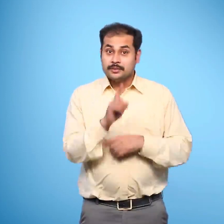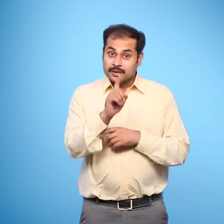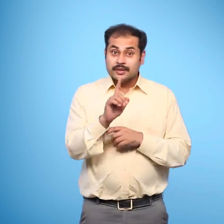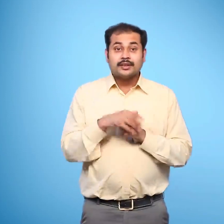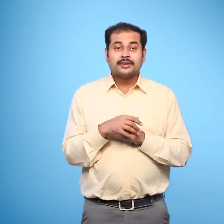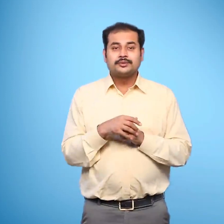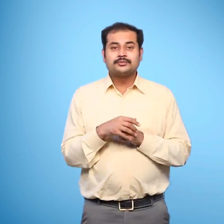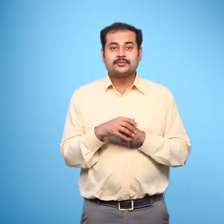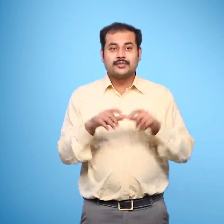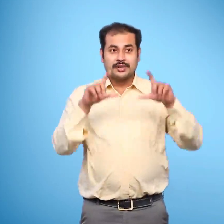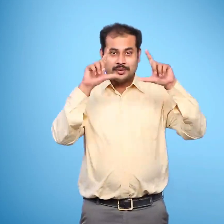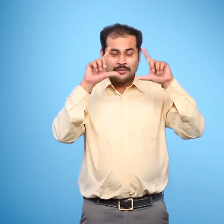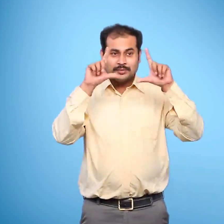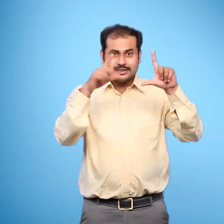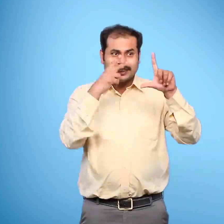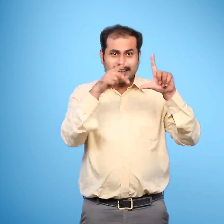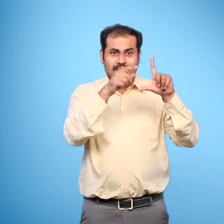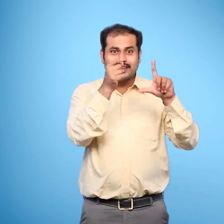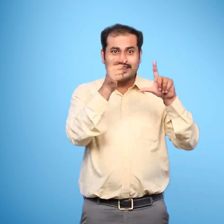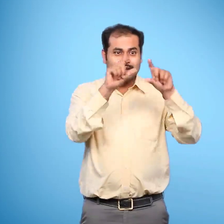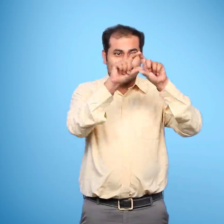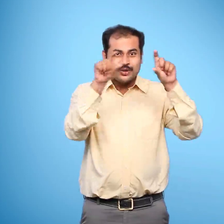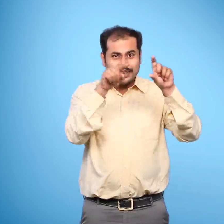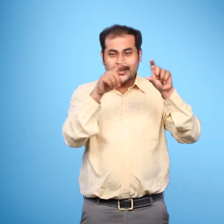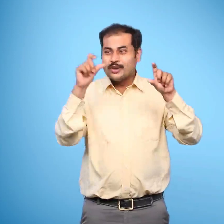But only 2 at a time.